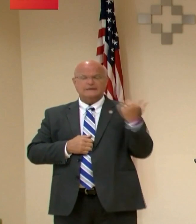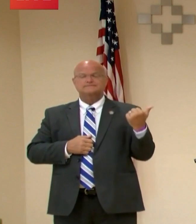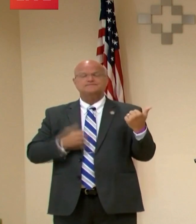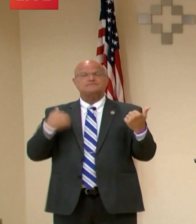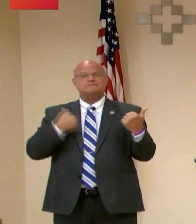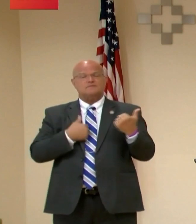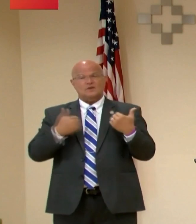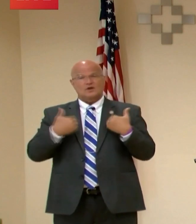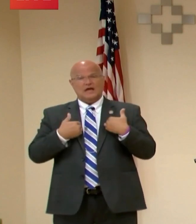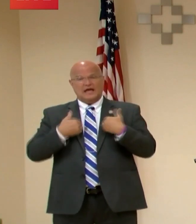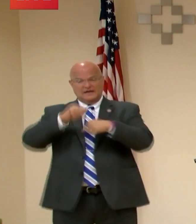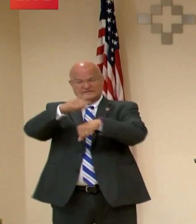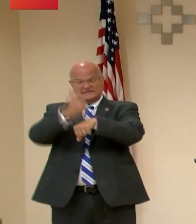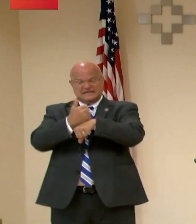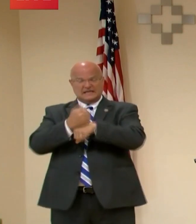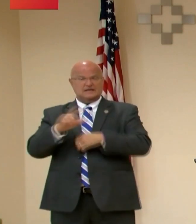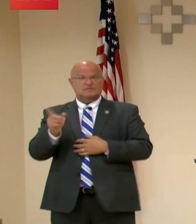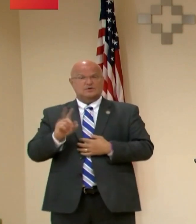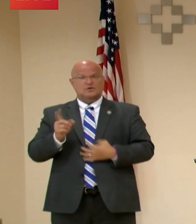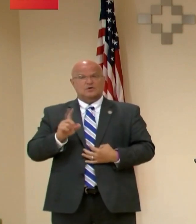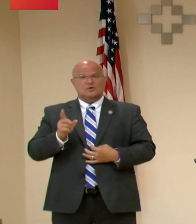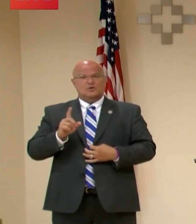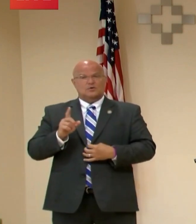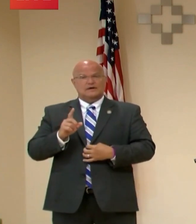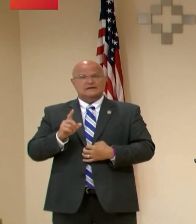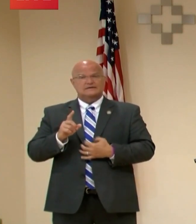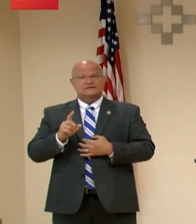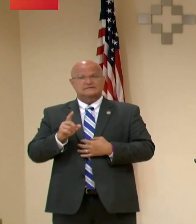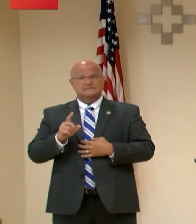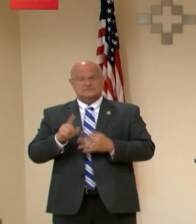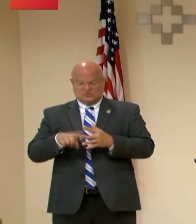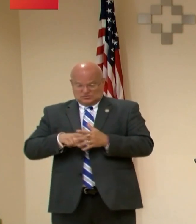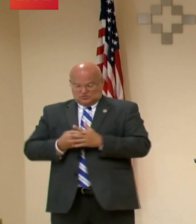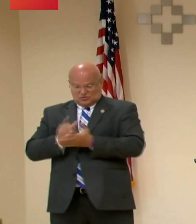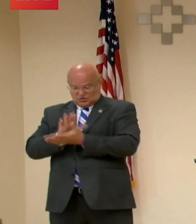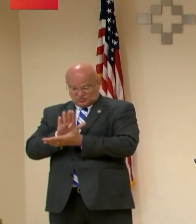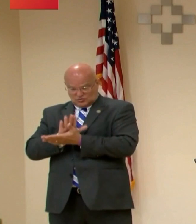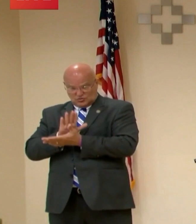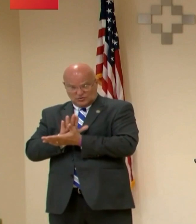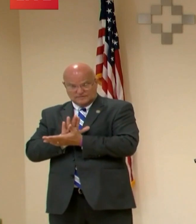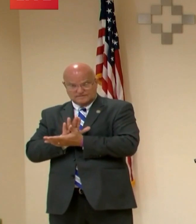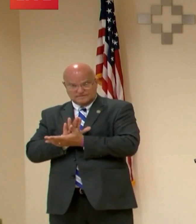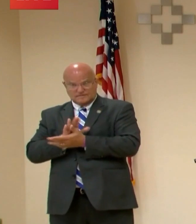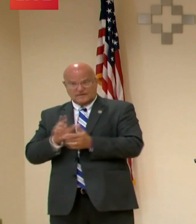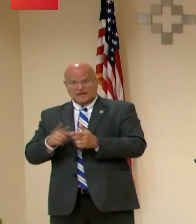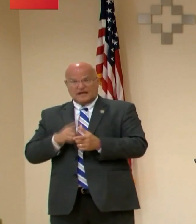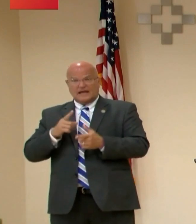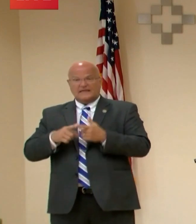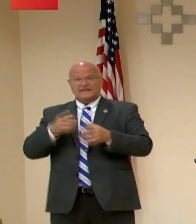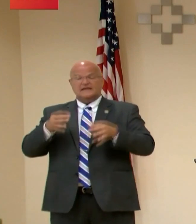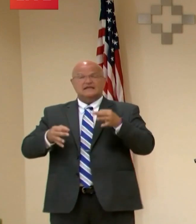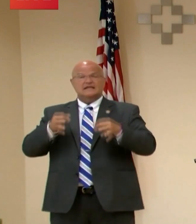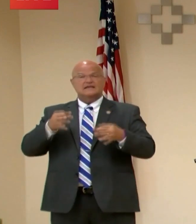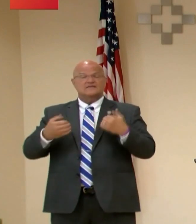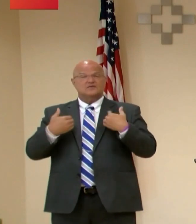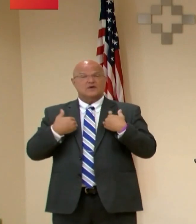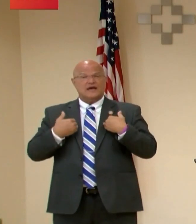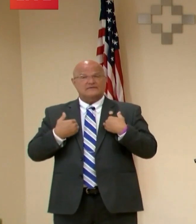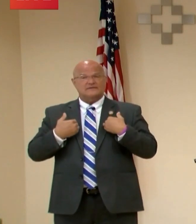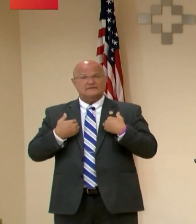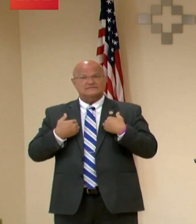We have set up where you start school, and then if there is